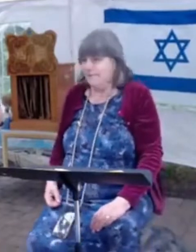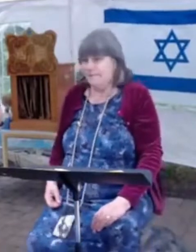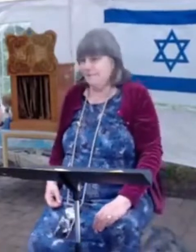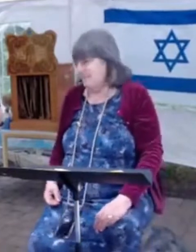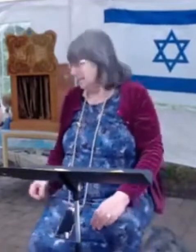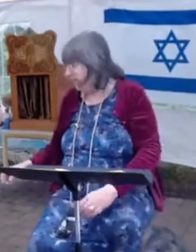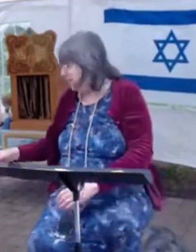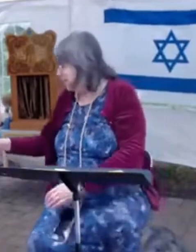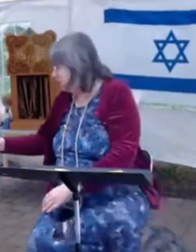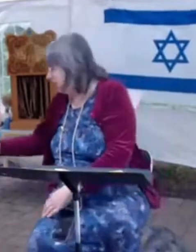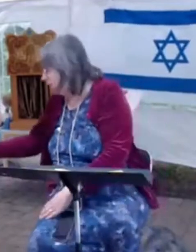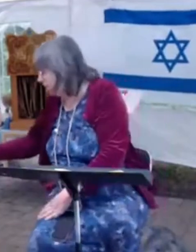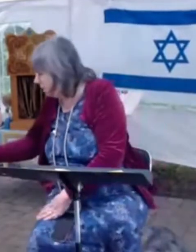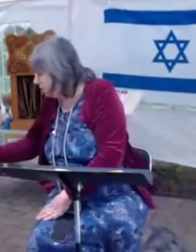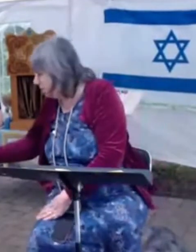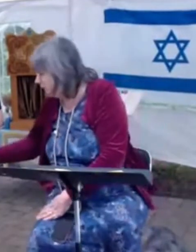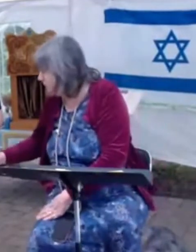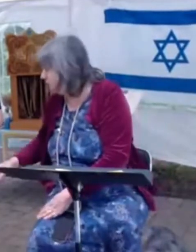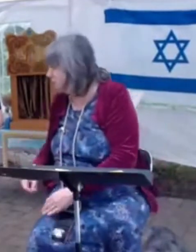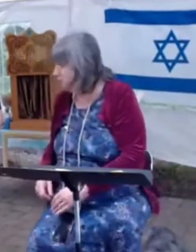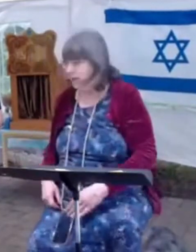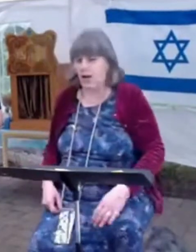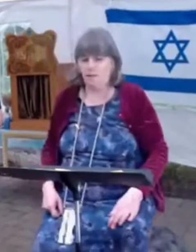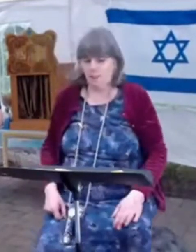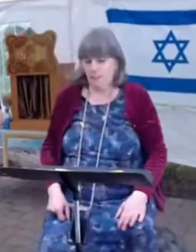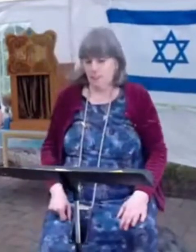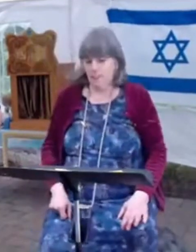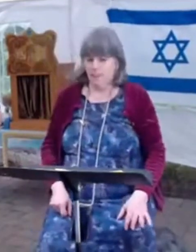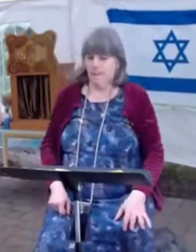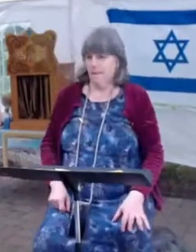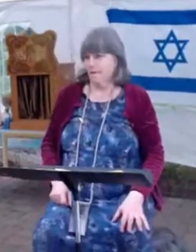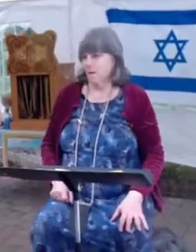Yeah, I forgot the 11th commandment. Now let it go down.